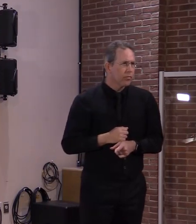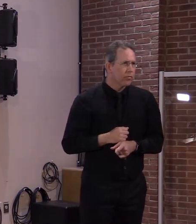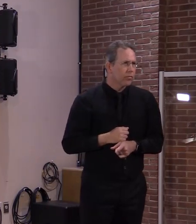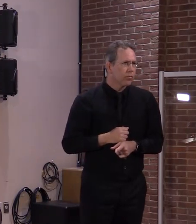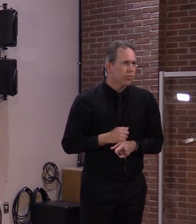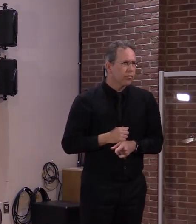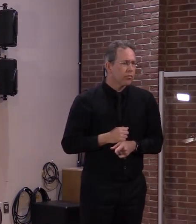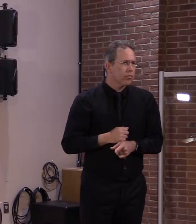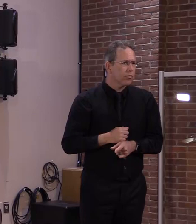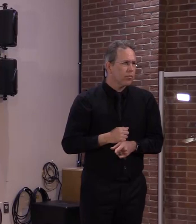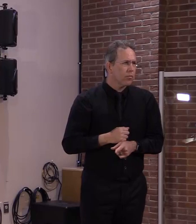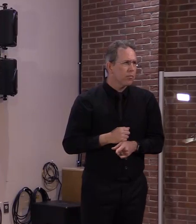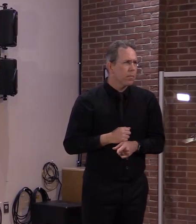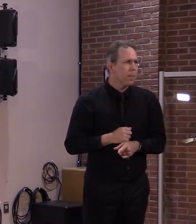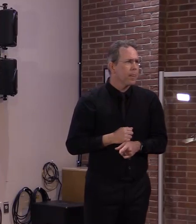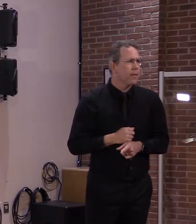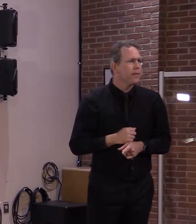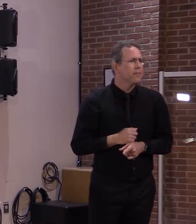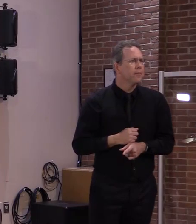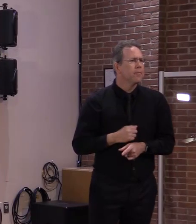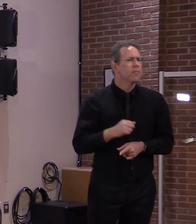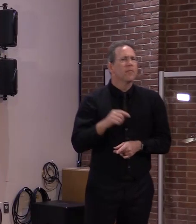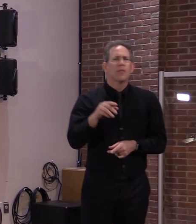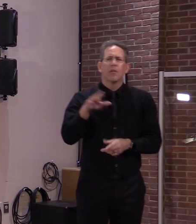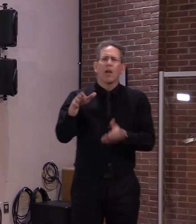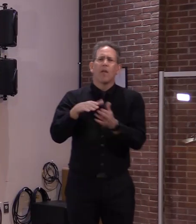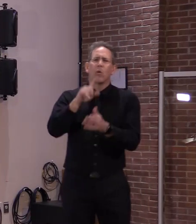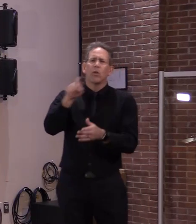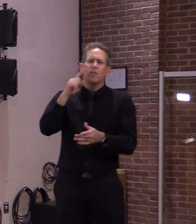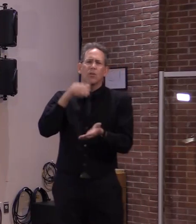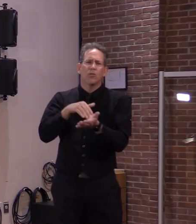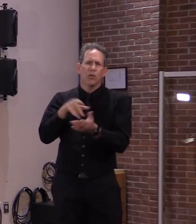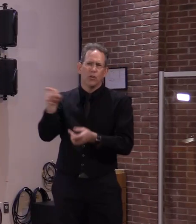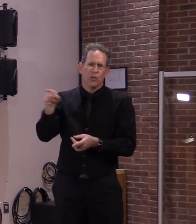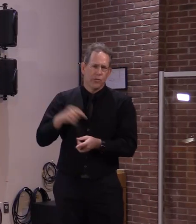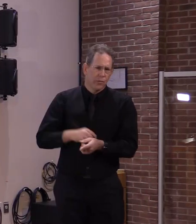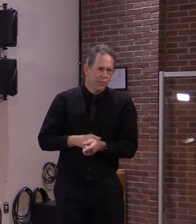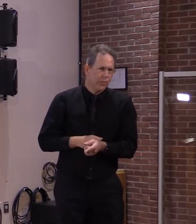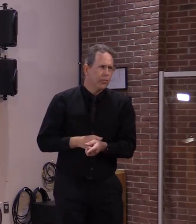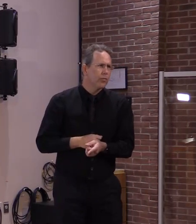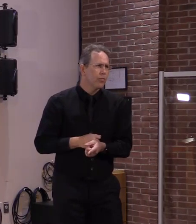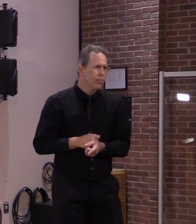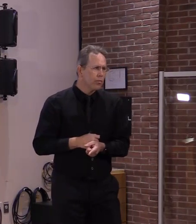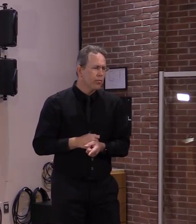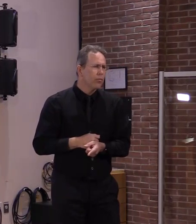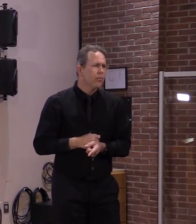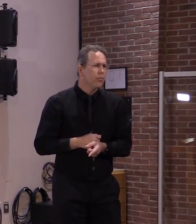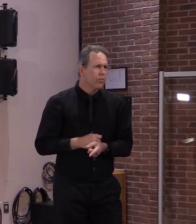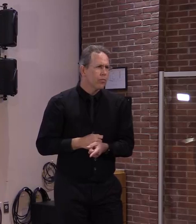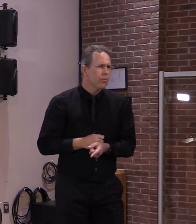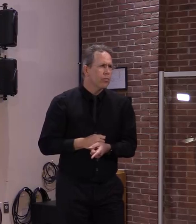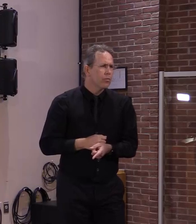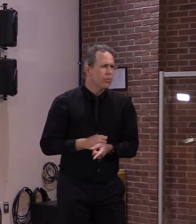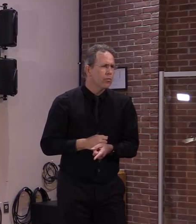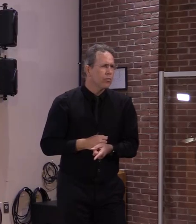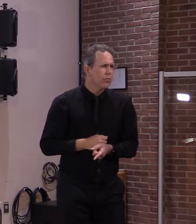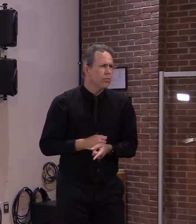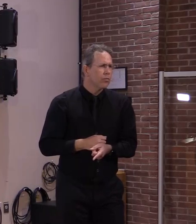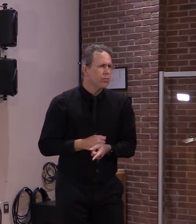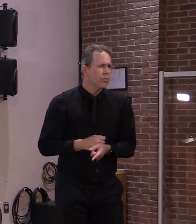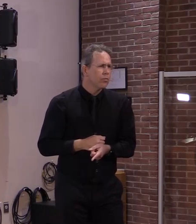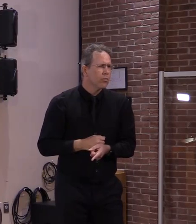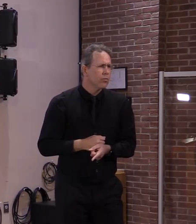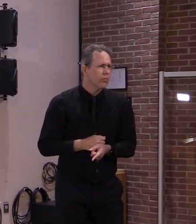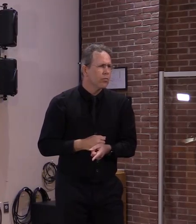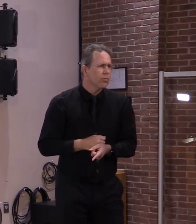Hi, Dr. Levine, I was wondering if you can speak a little bit about vaccine hesitancy as it relates to the J&J vaccine. Do you think Vermonters